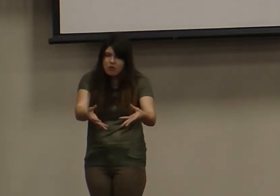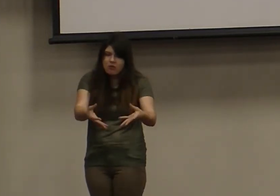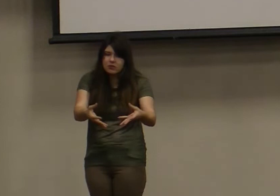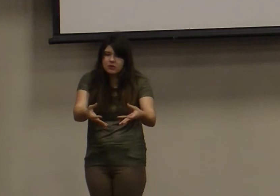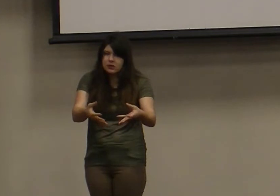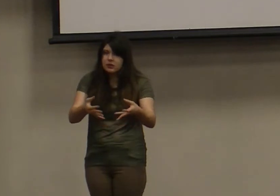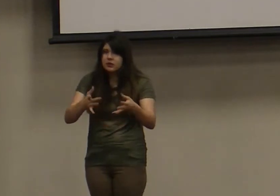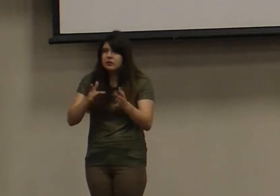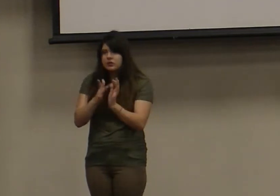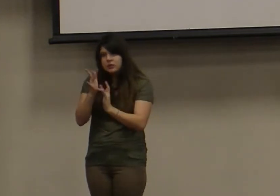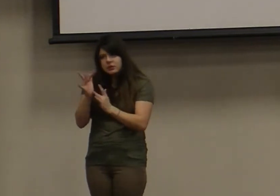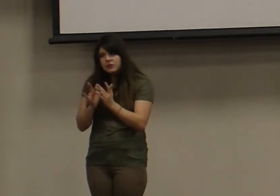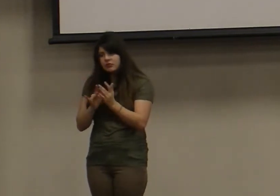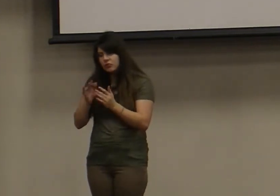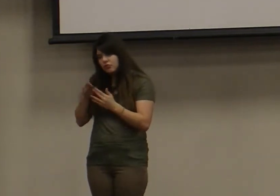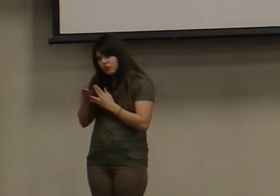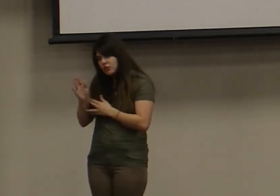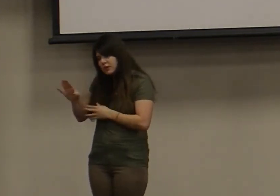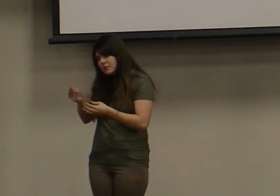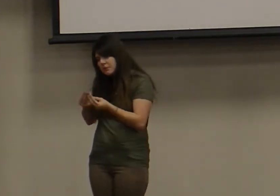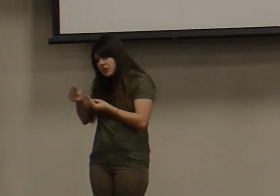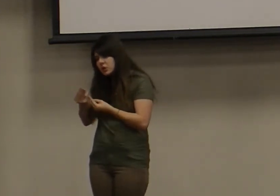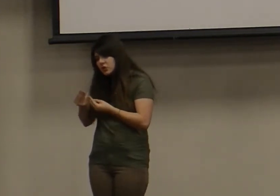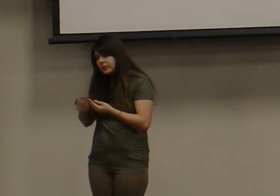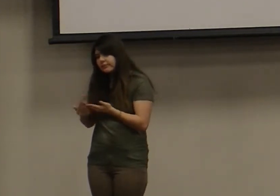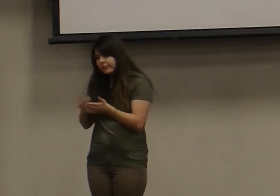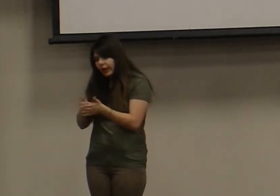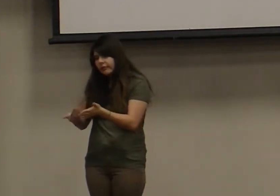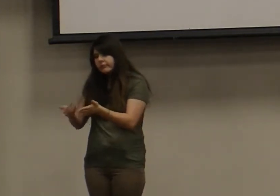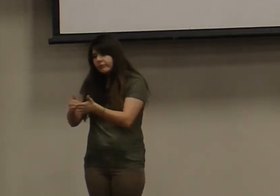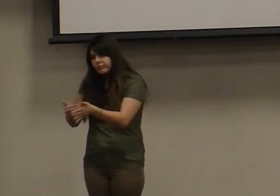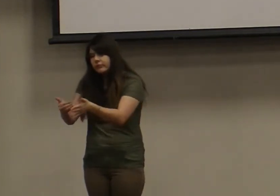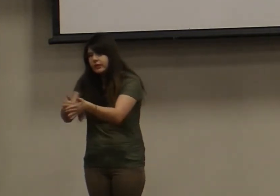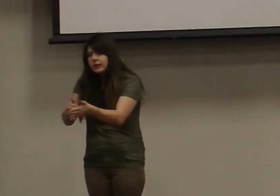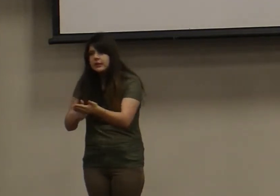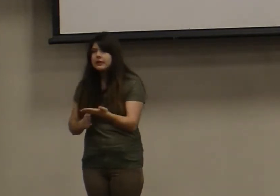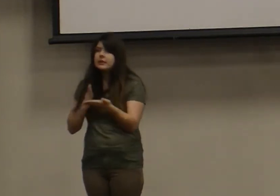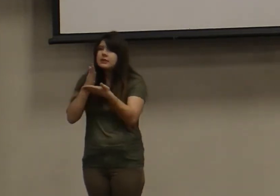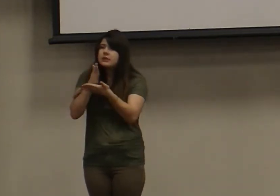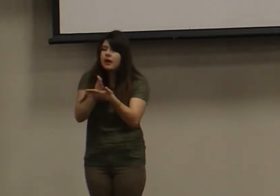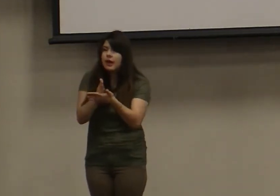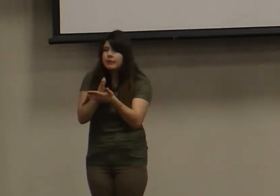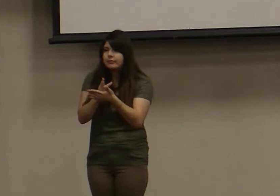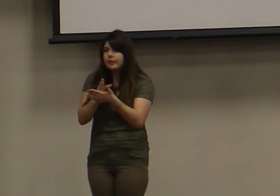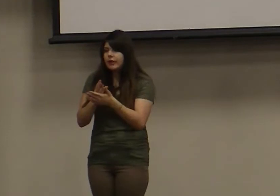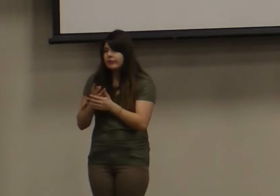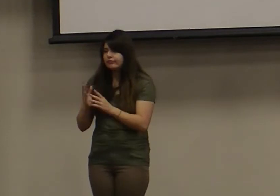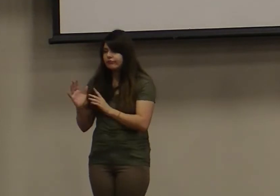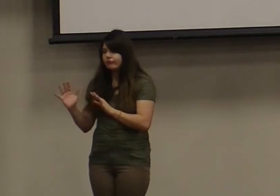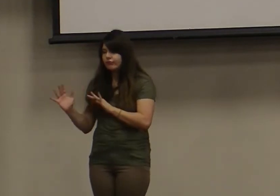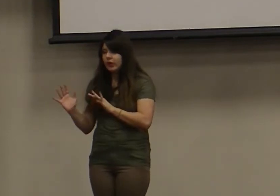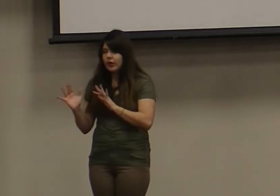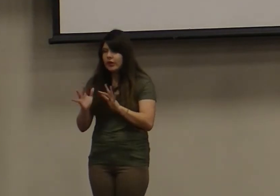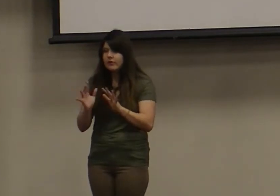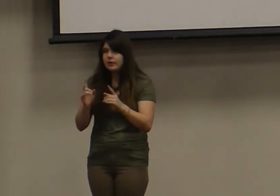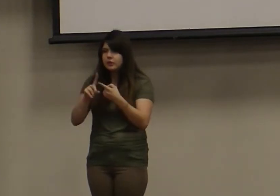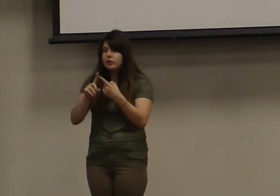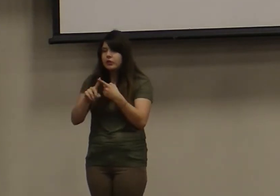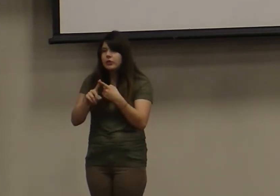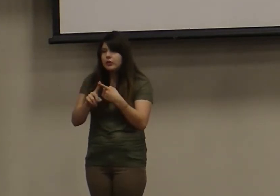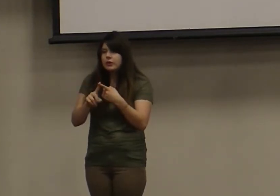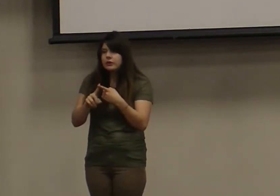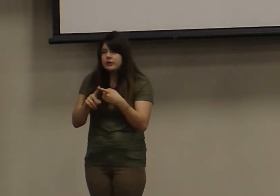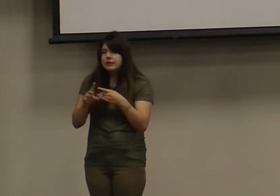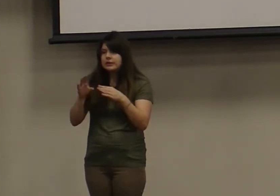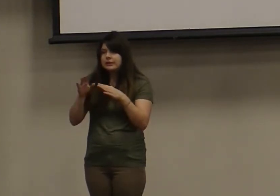He'd done so throughout his ministry. He stopped a caravan on its way to the cemetery and touched the